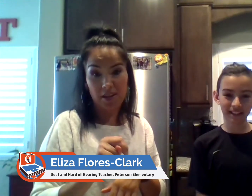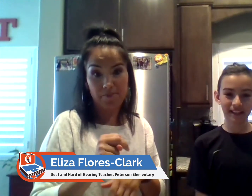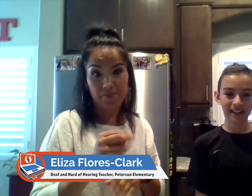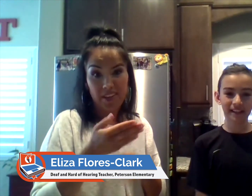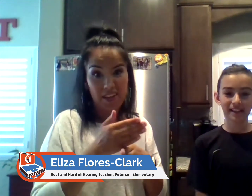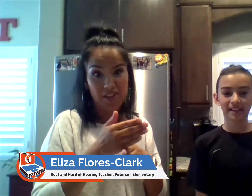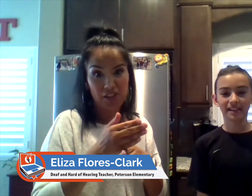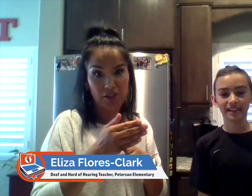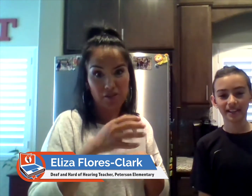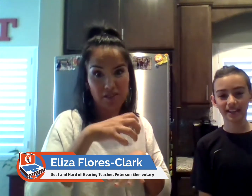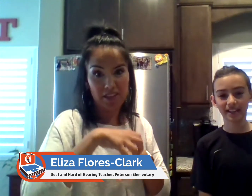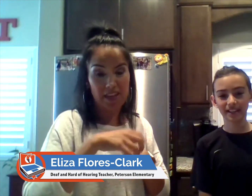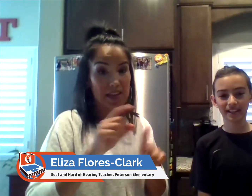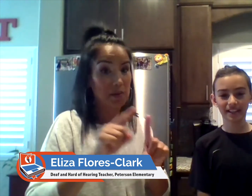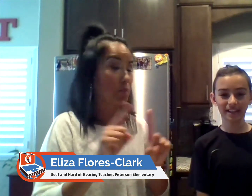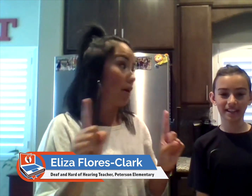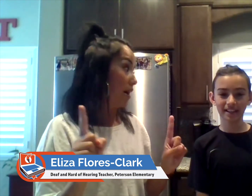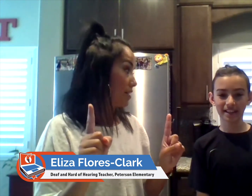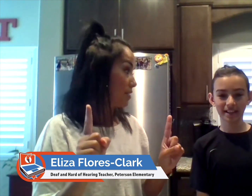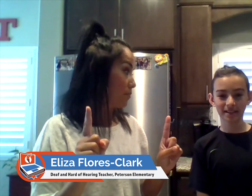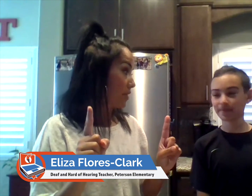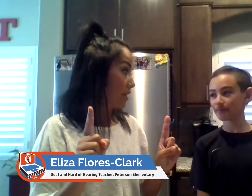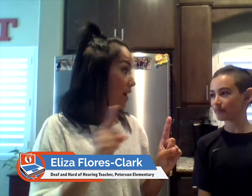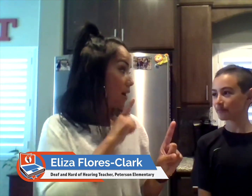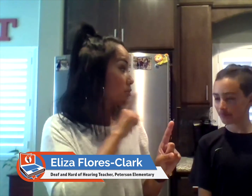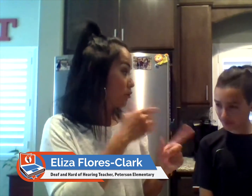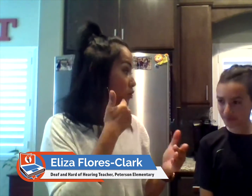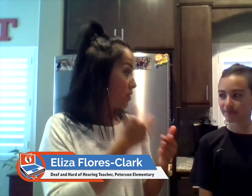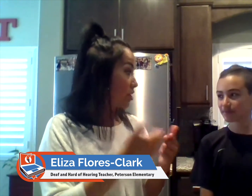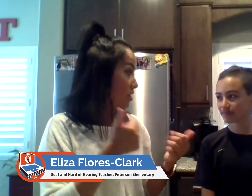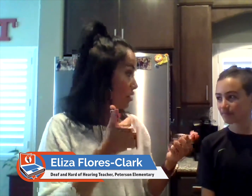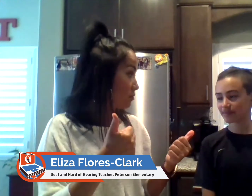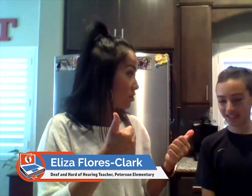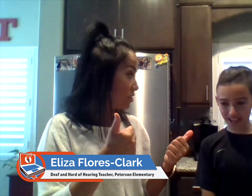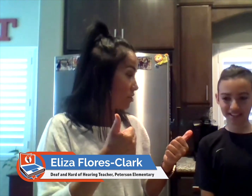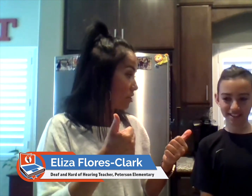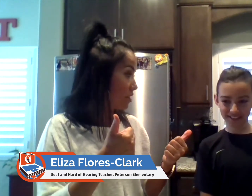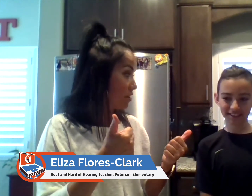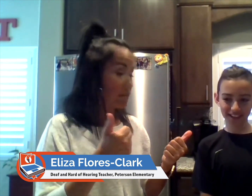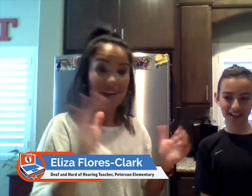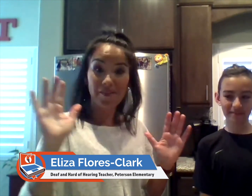and share the cake. But I'm sure it'll be good. Don't you think? Okay.